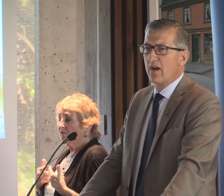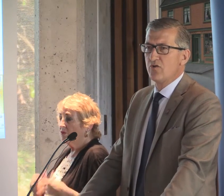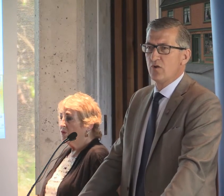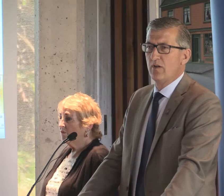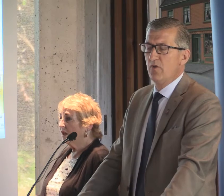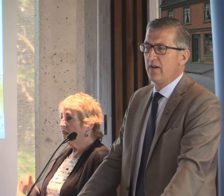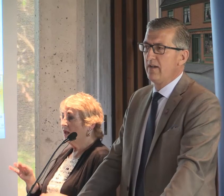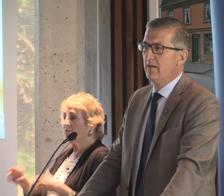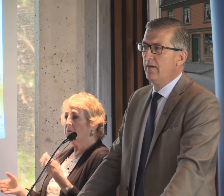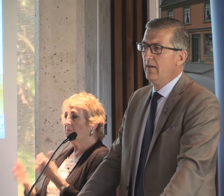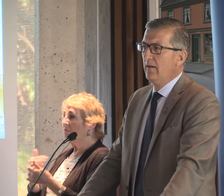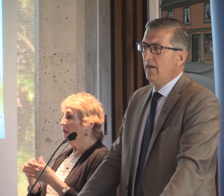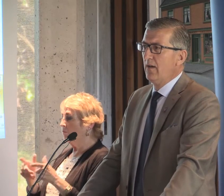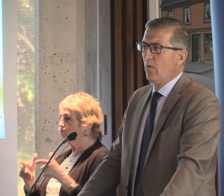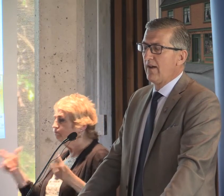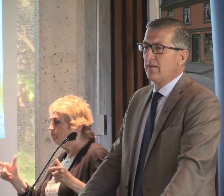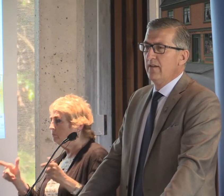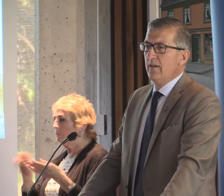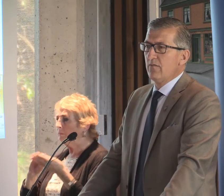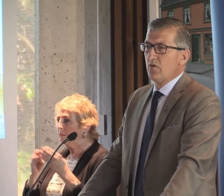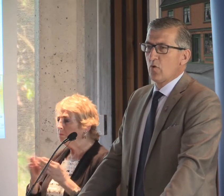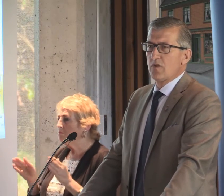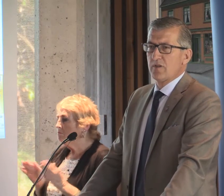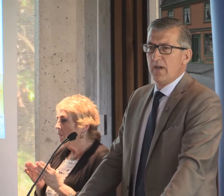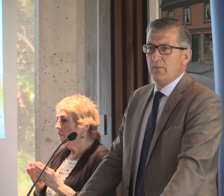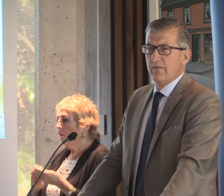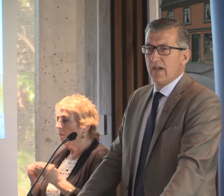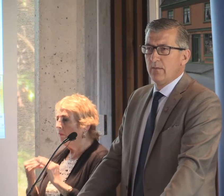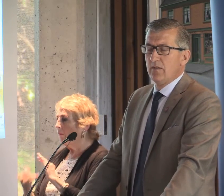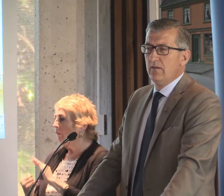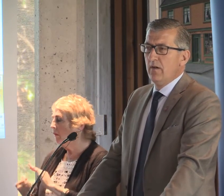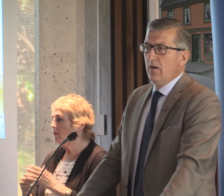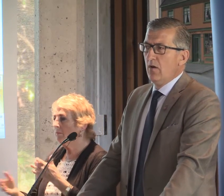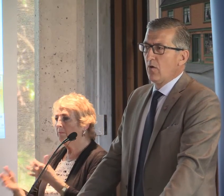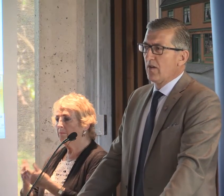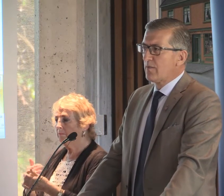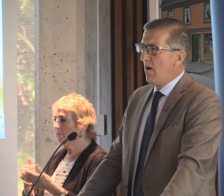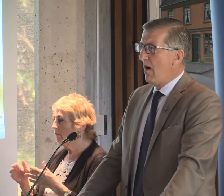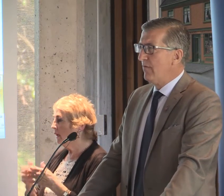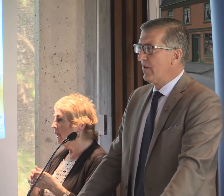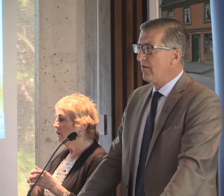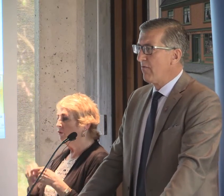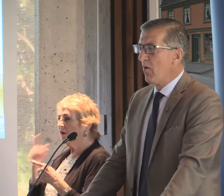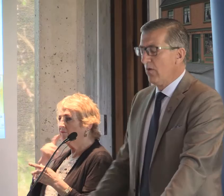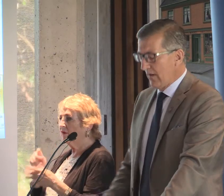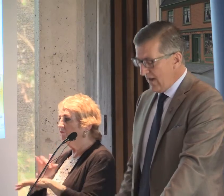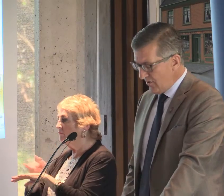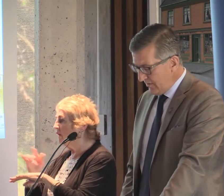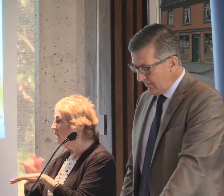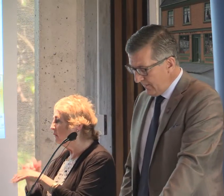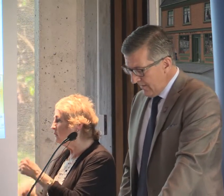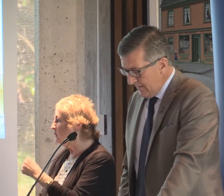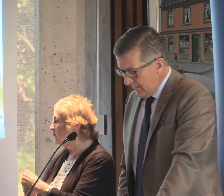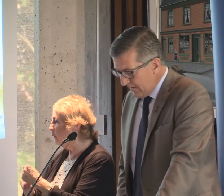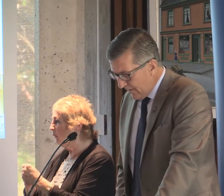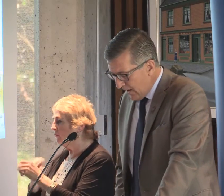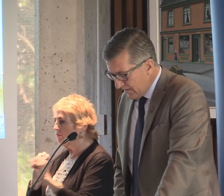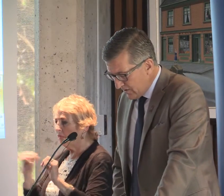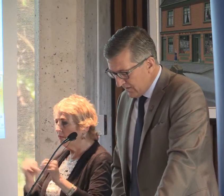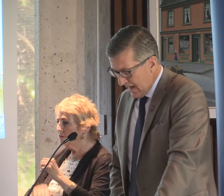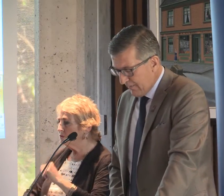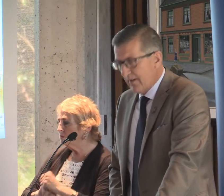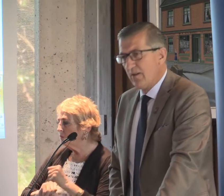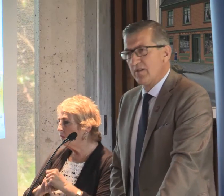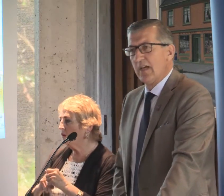how large your community and what resources may be available, or in small, very remote locations, the